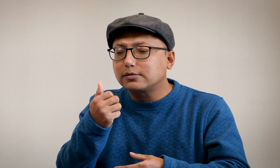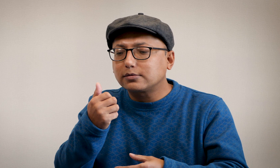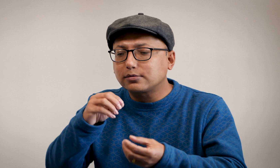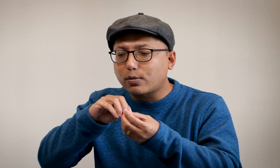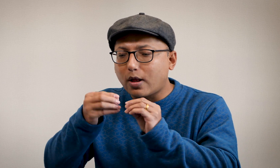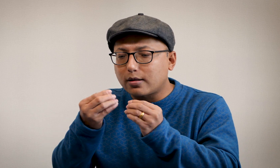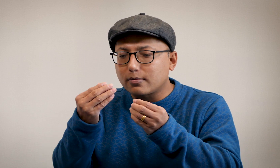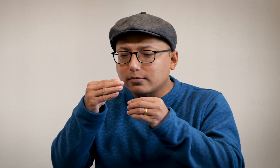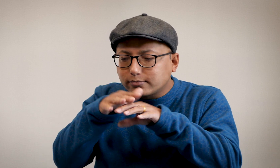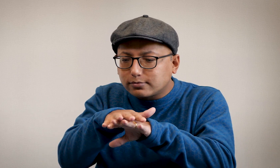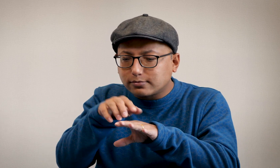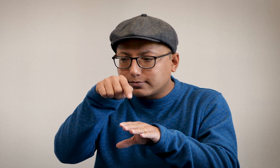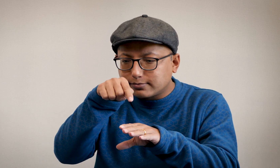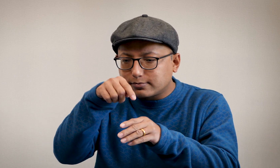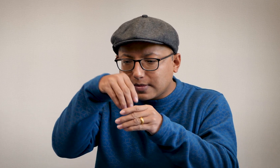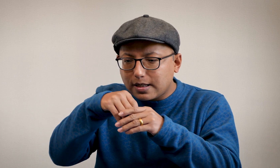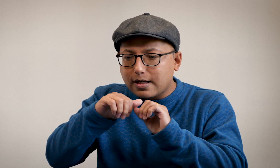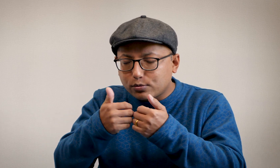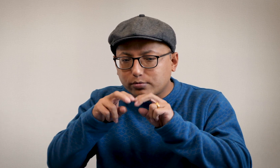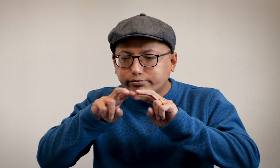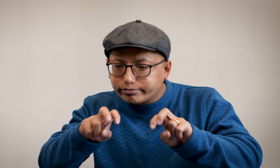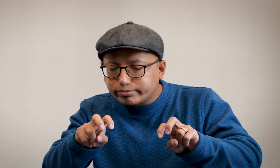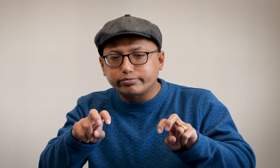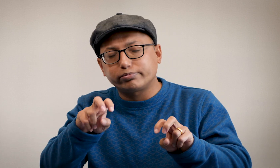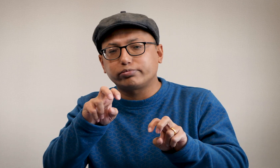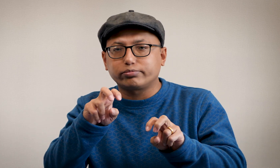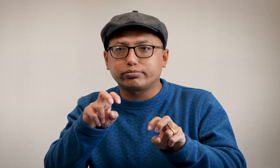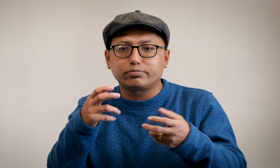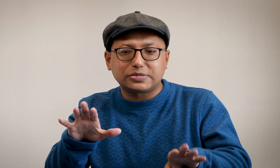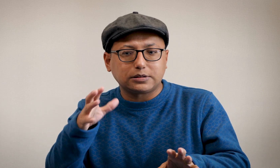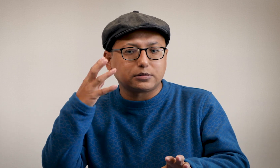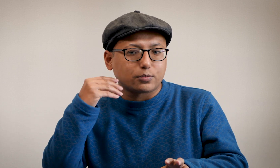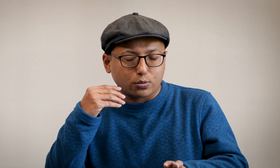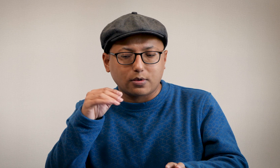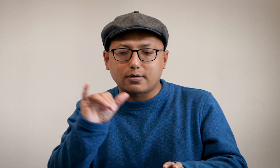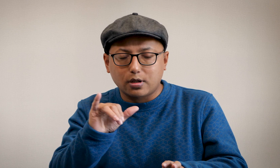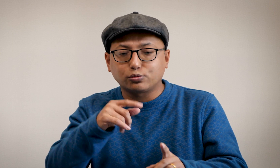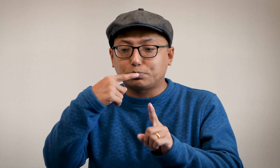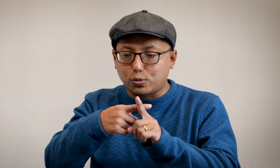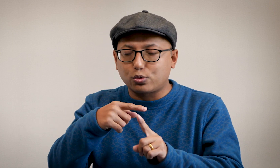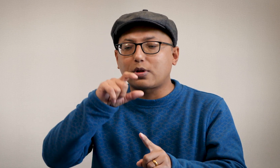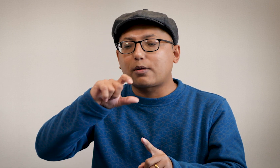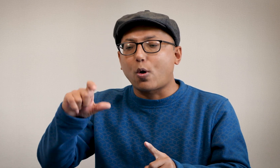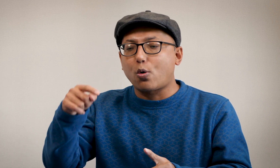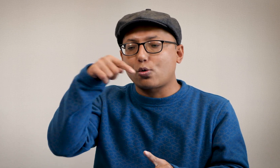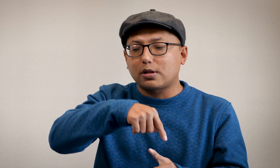specifically related to numerical incorporation. So that was part of my